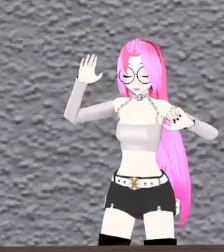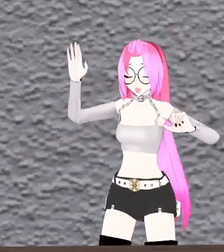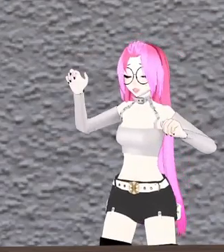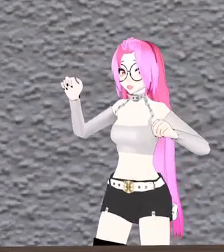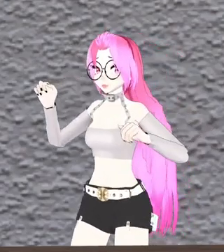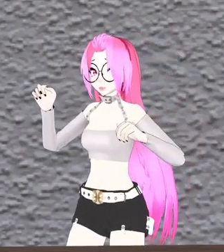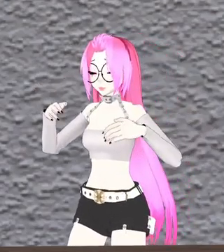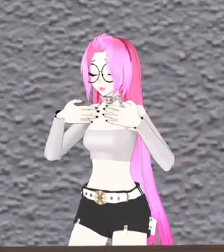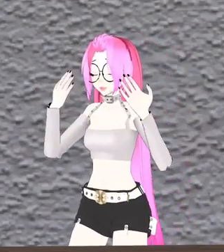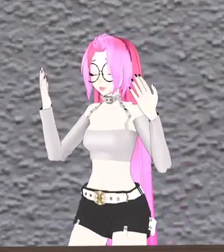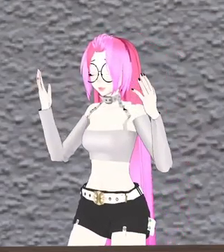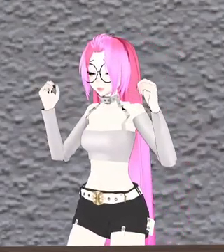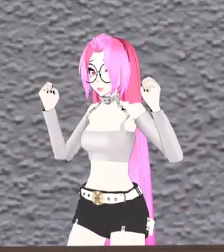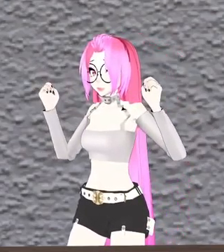What's up?